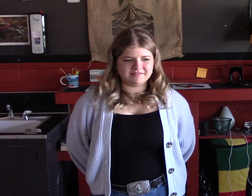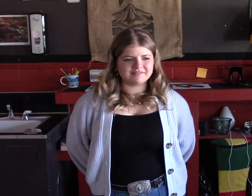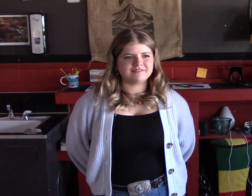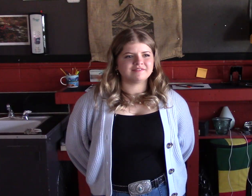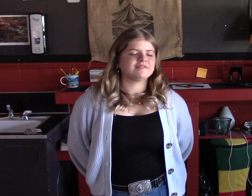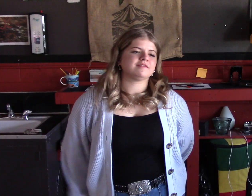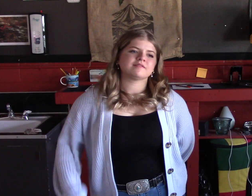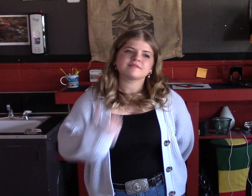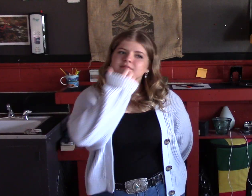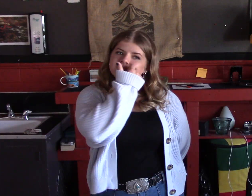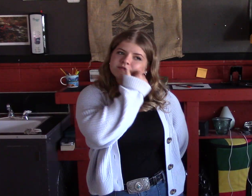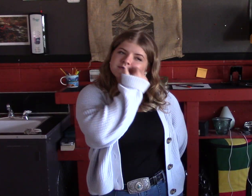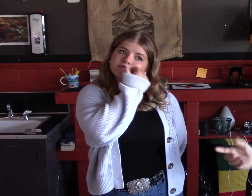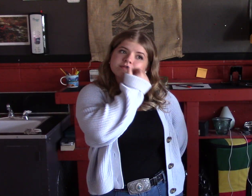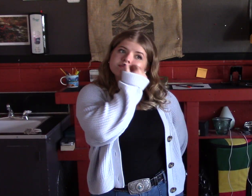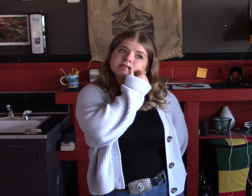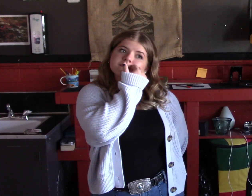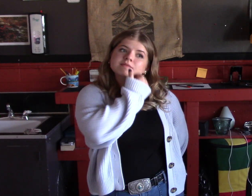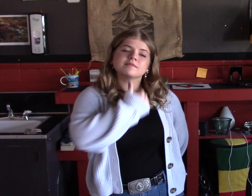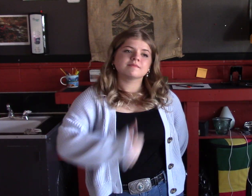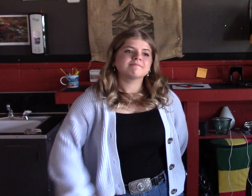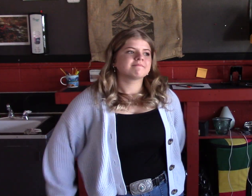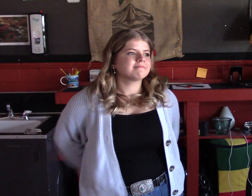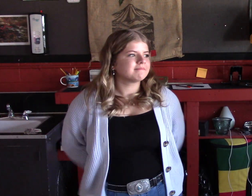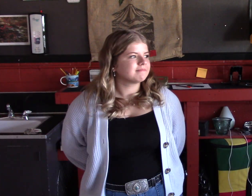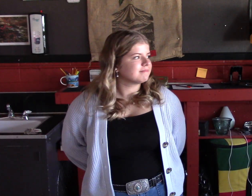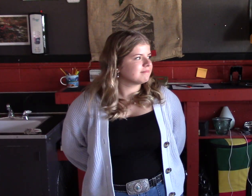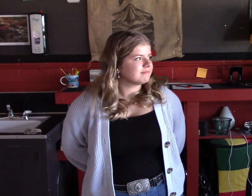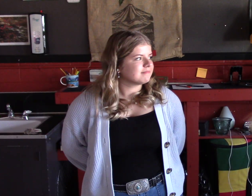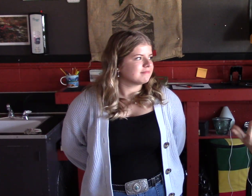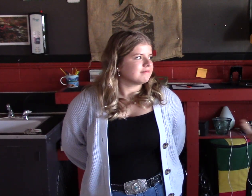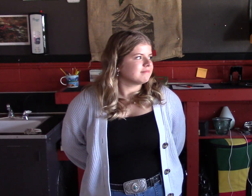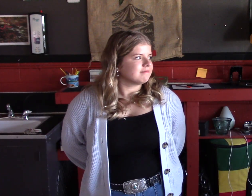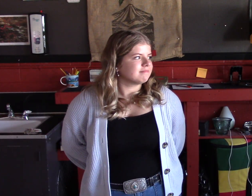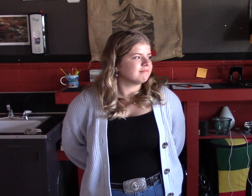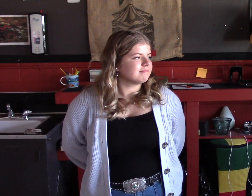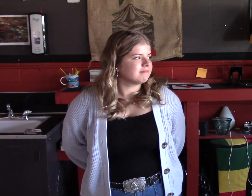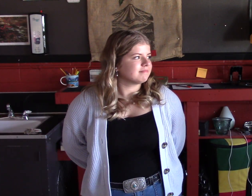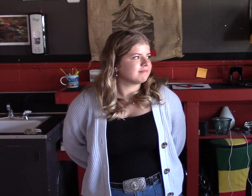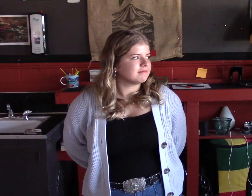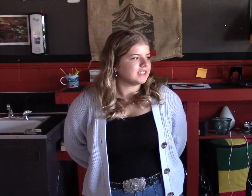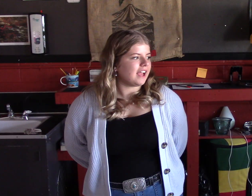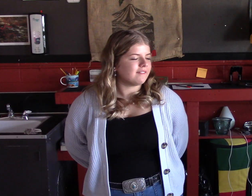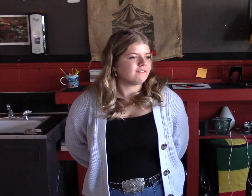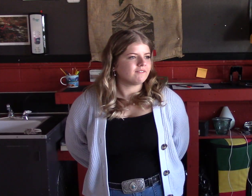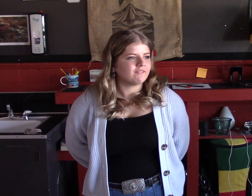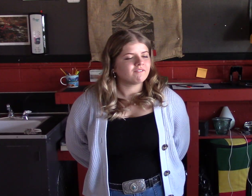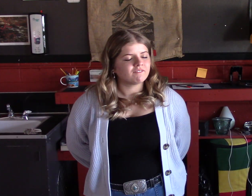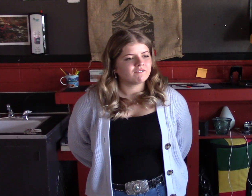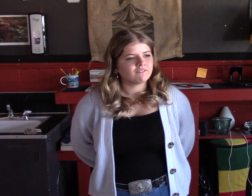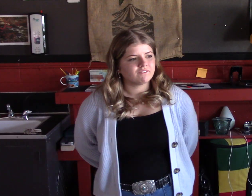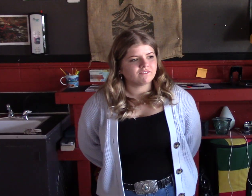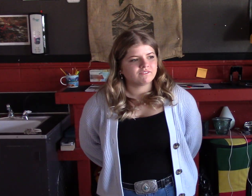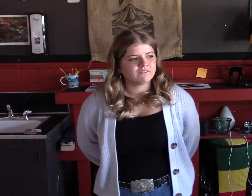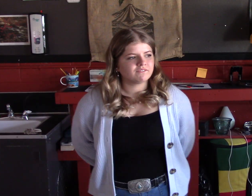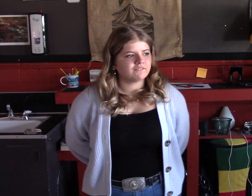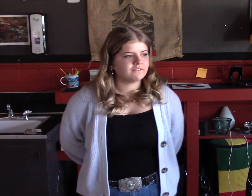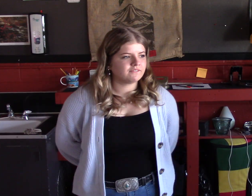When I introduce these, like when you do cool, I'll often just use the word when I'm signing it, right? So if I'm introducing something